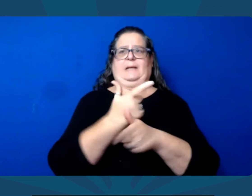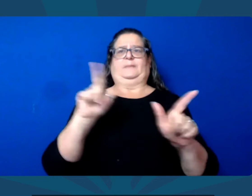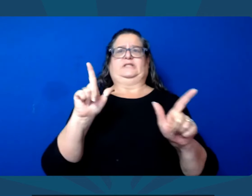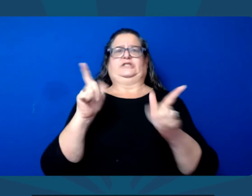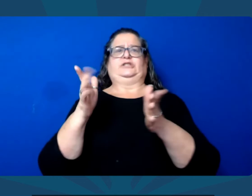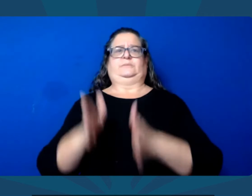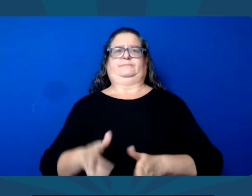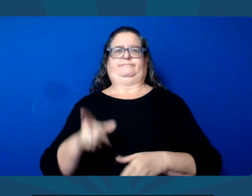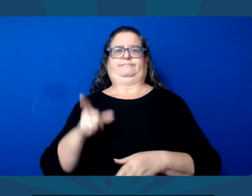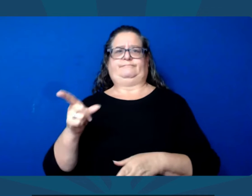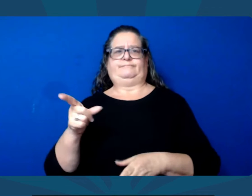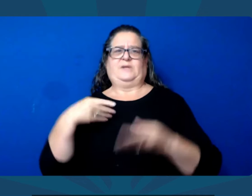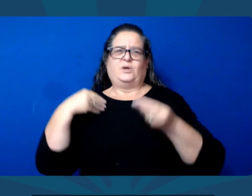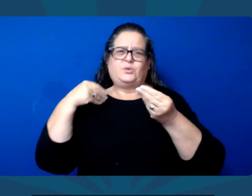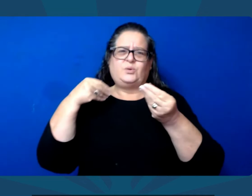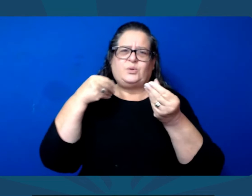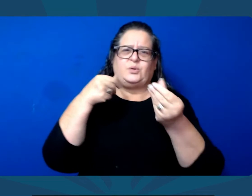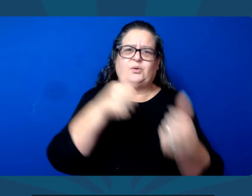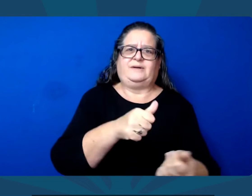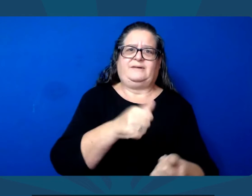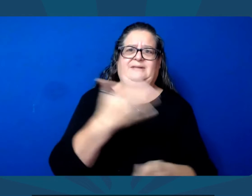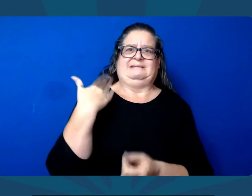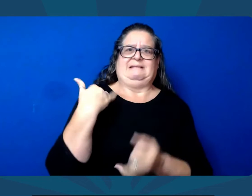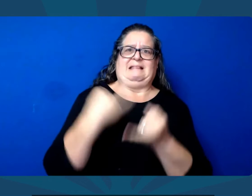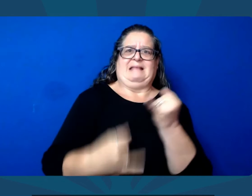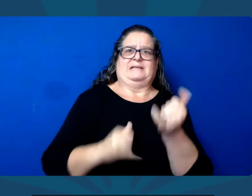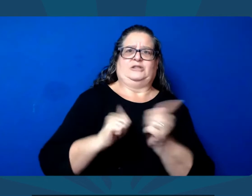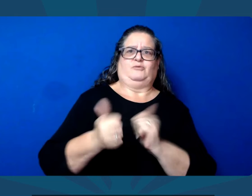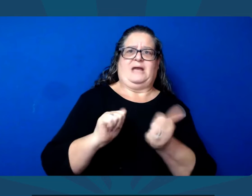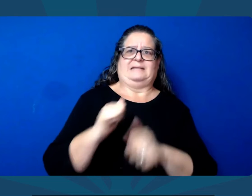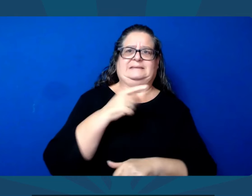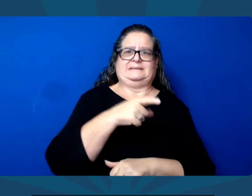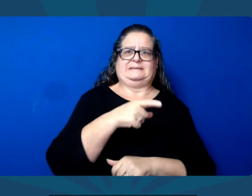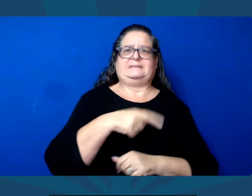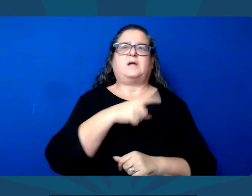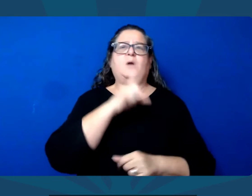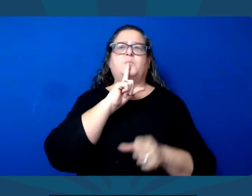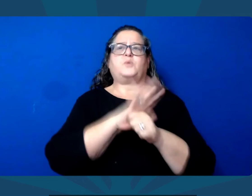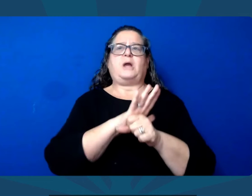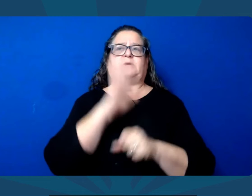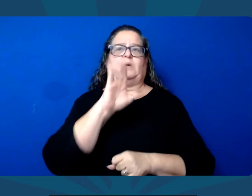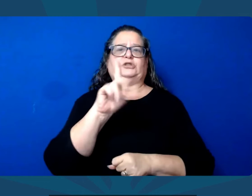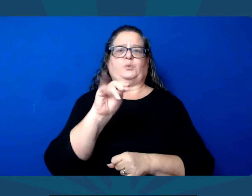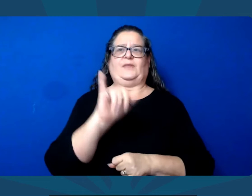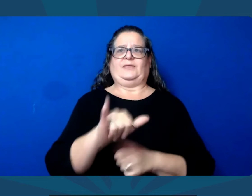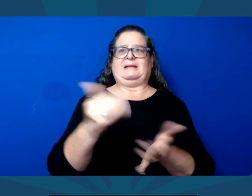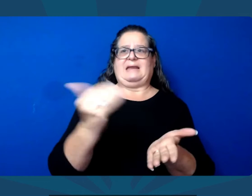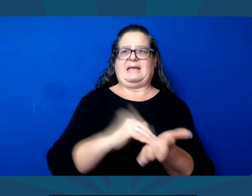Osborne's out-of-state and liberal backers poured huge money into her last